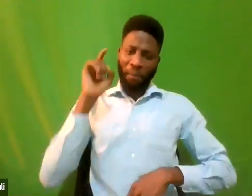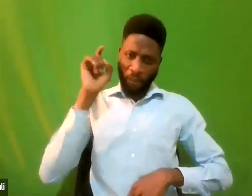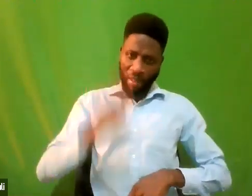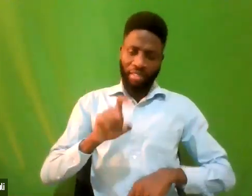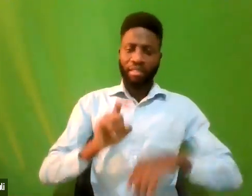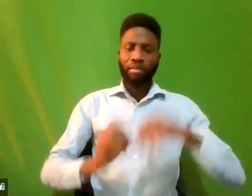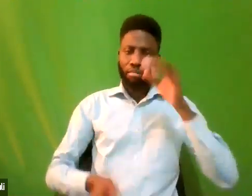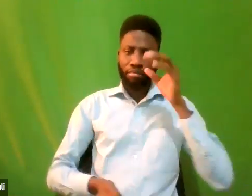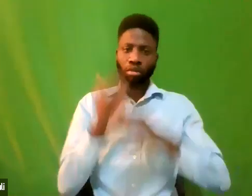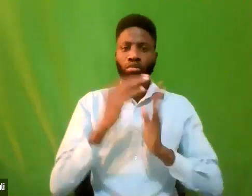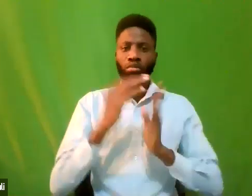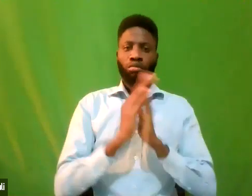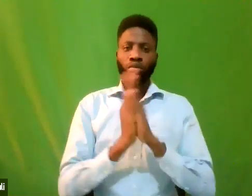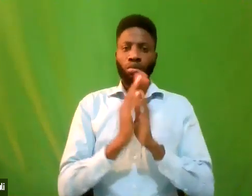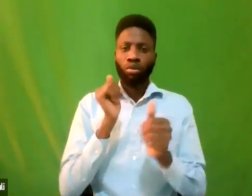be inclusive. That's how I